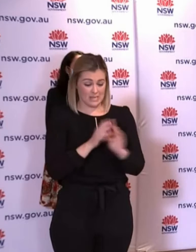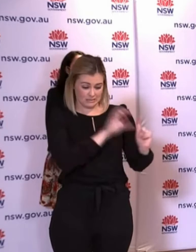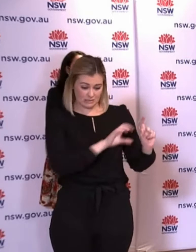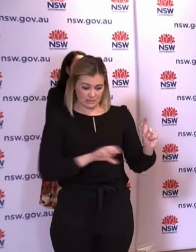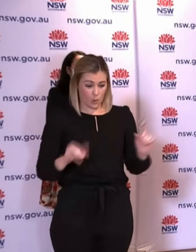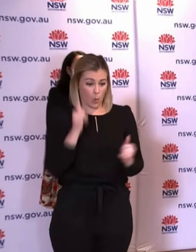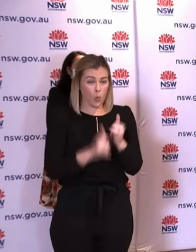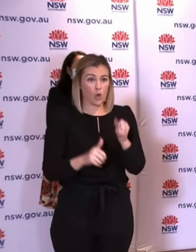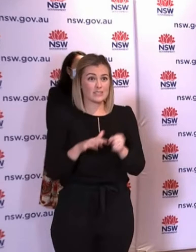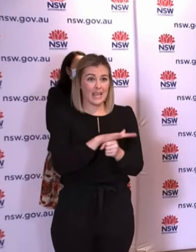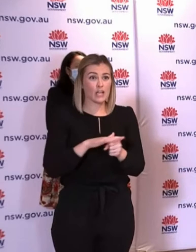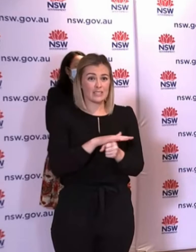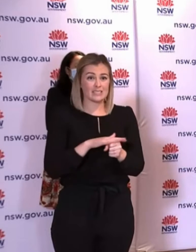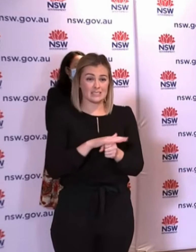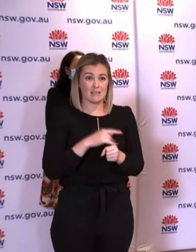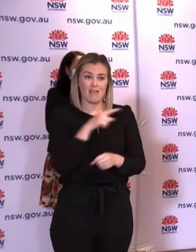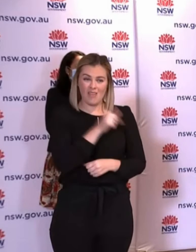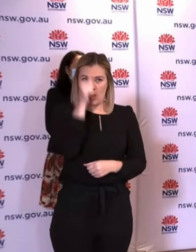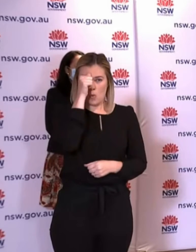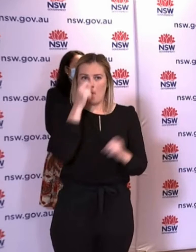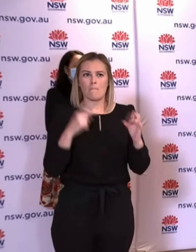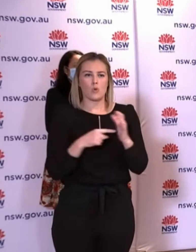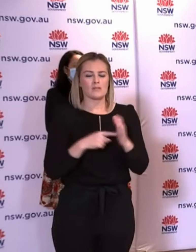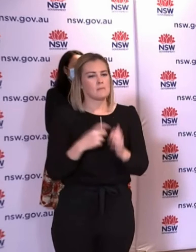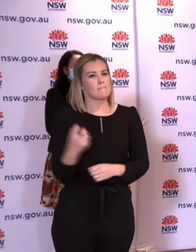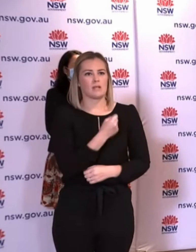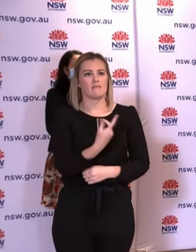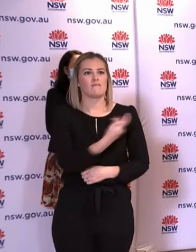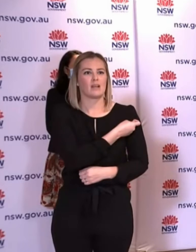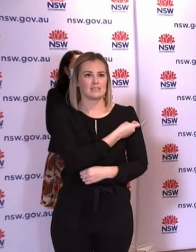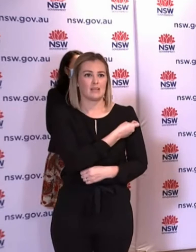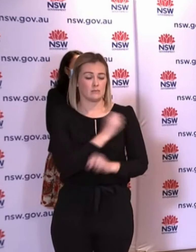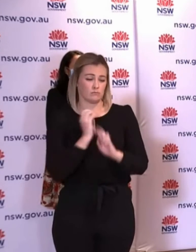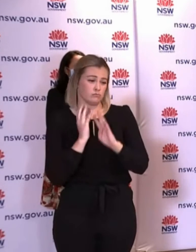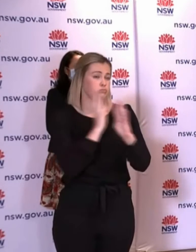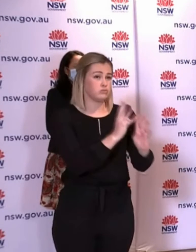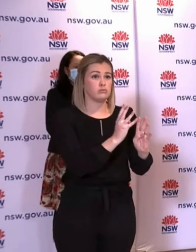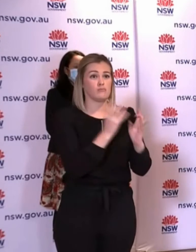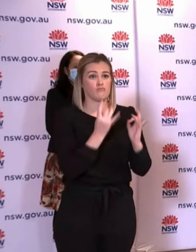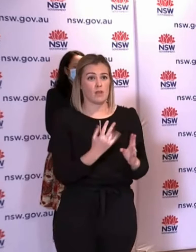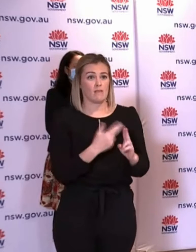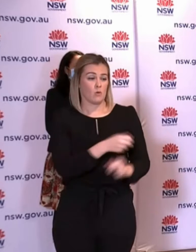coming out and voting with their feet. They're getting vaccinated, and thank you to each and every one of you.